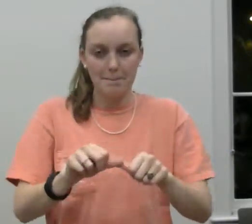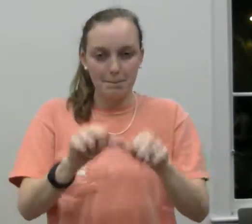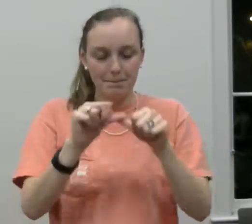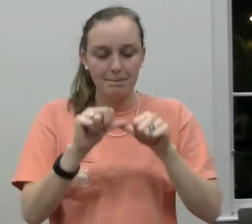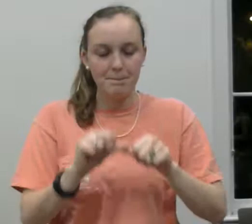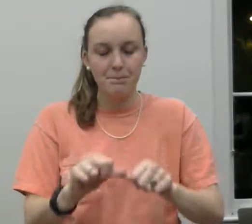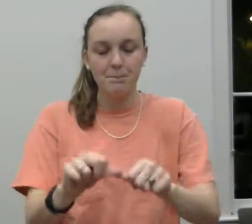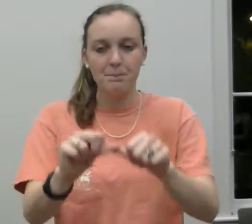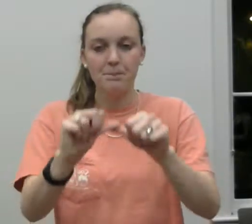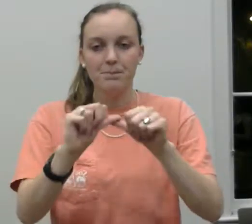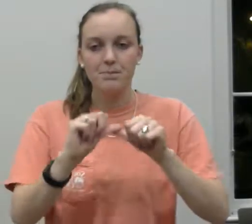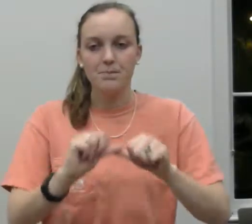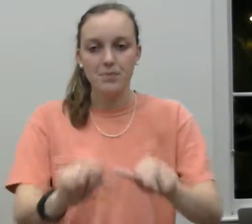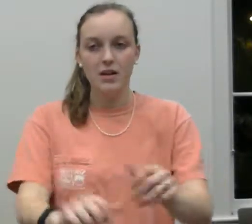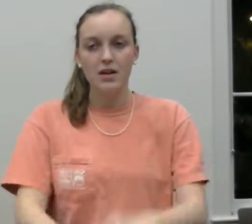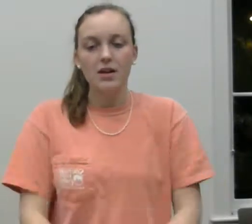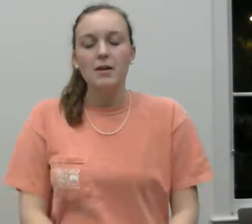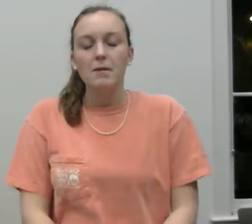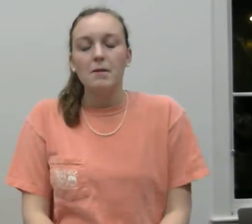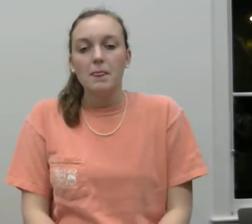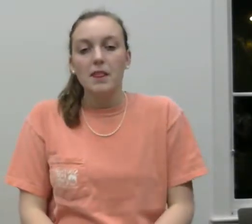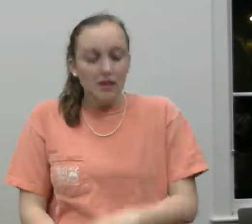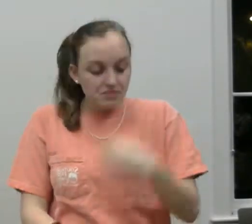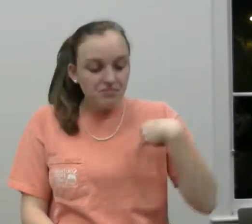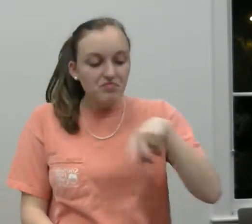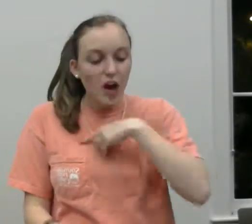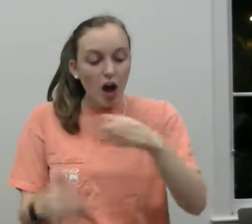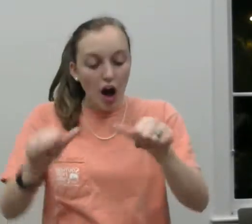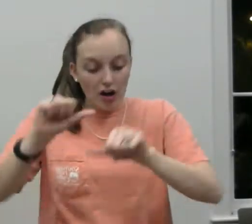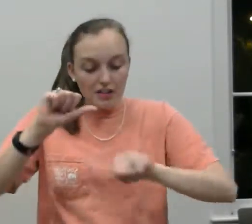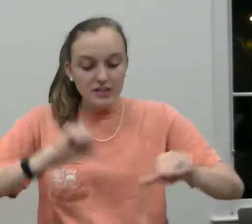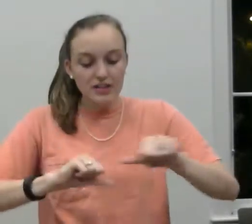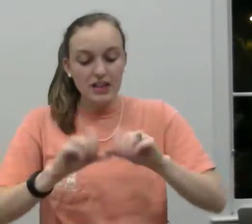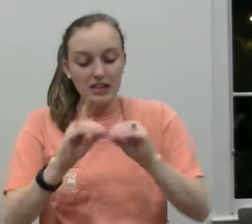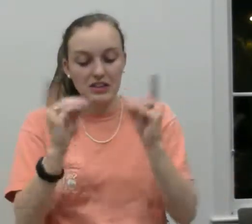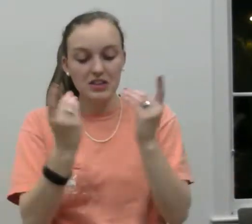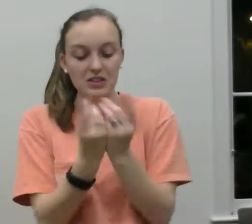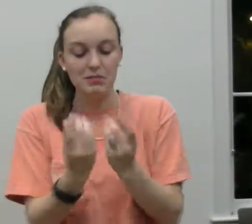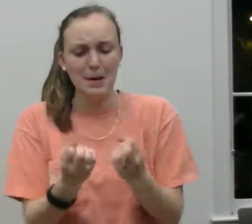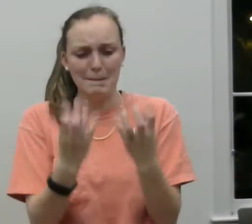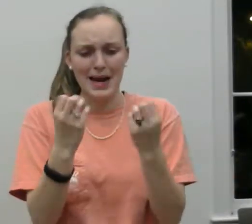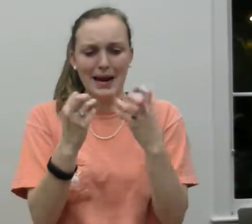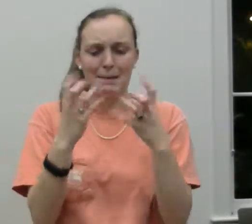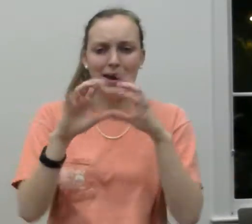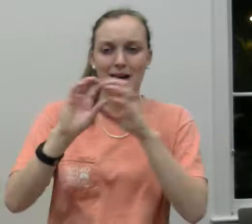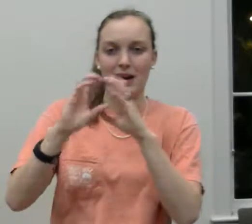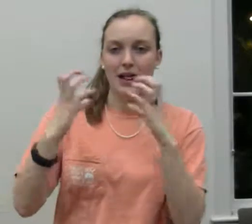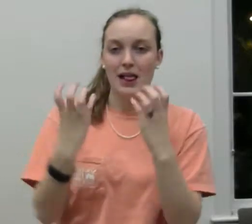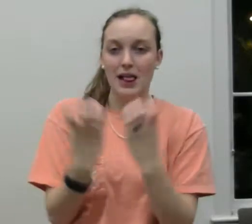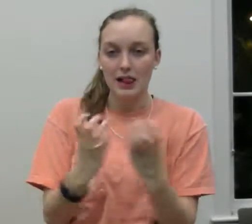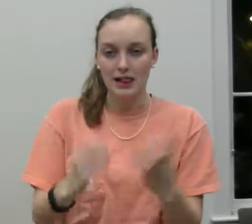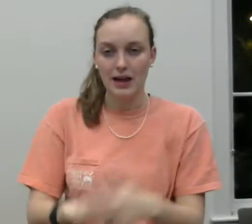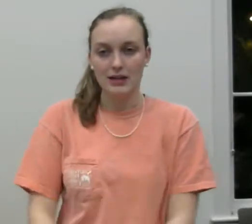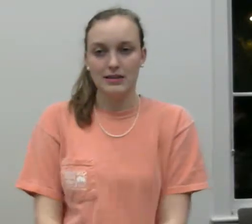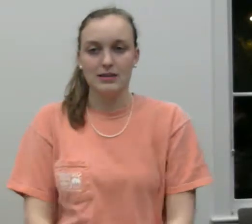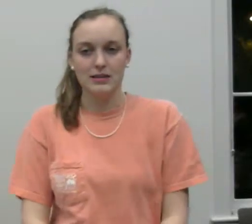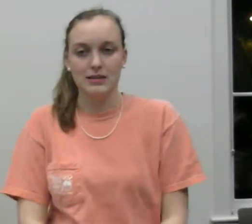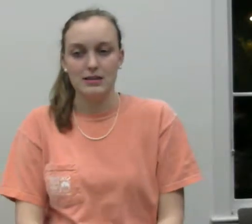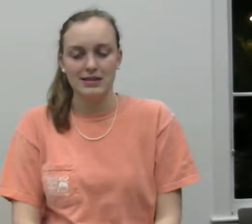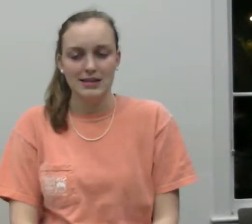So in our science program, we offer lots of different classes that have to do with biology, and we're going to talk about how that has to do with themes in biology. So themes in